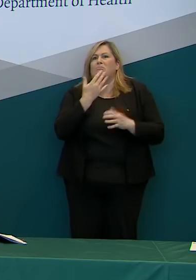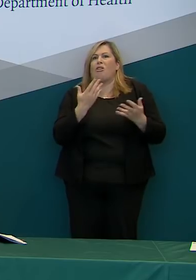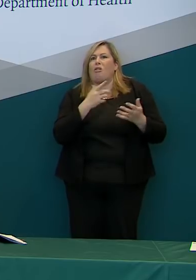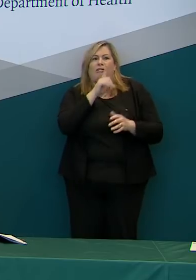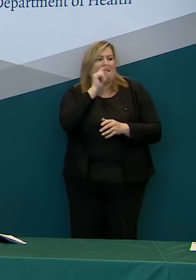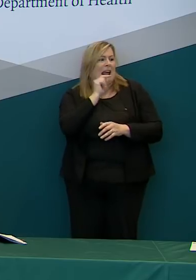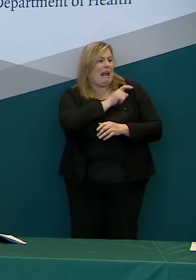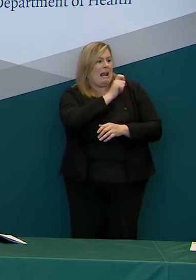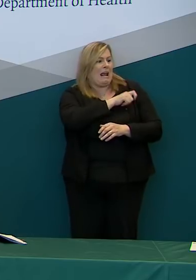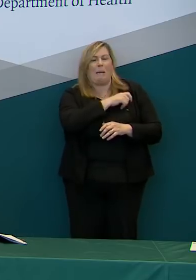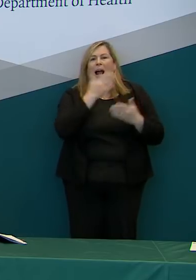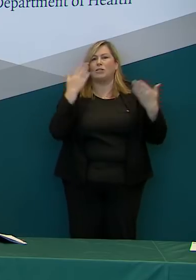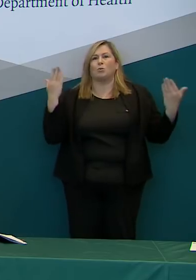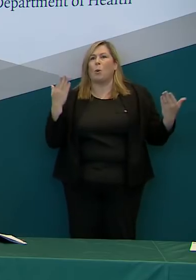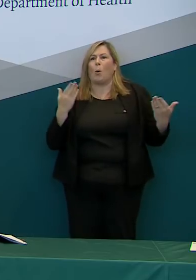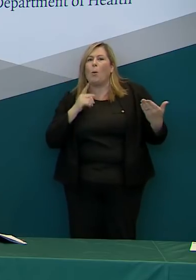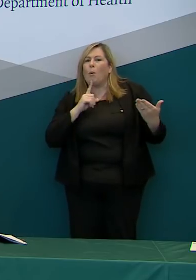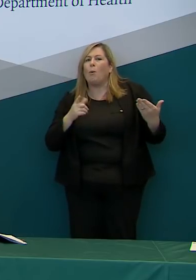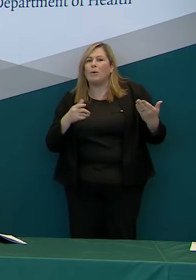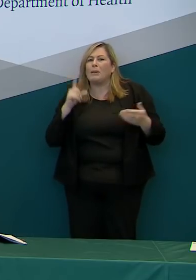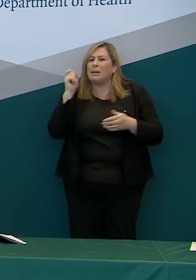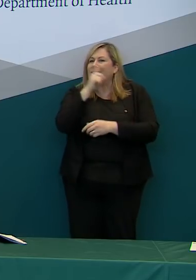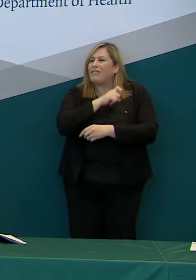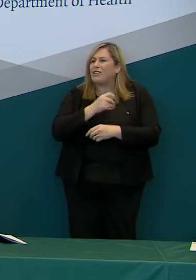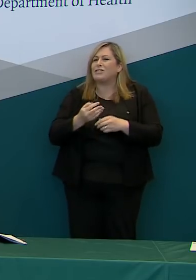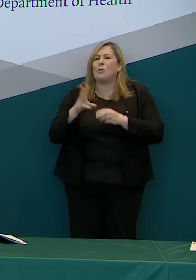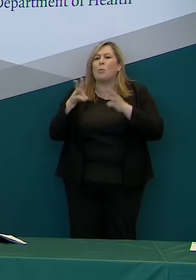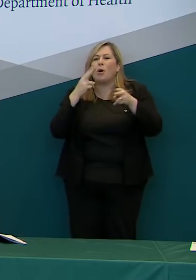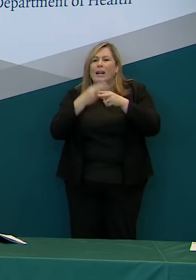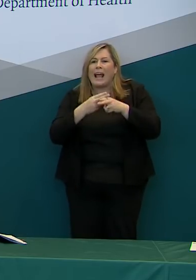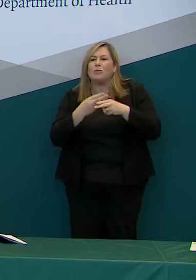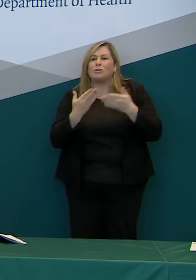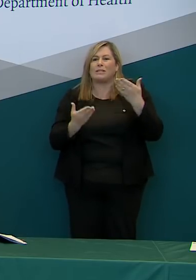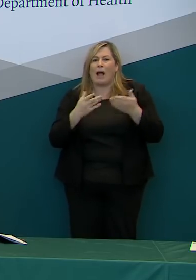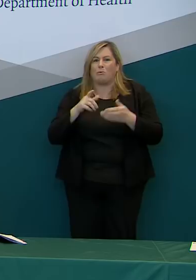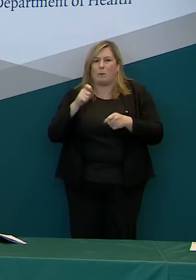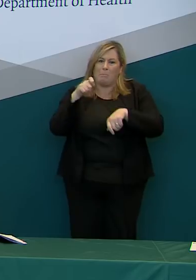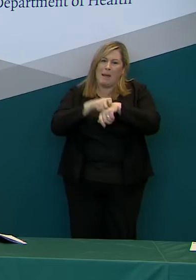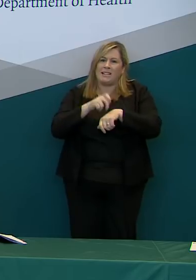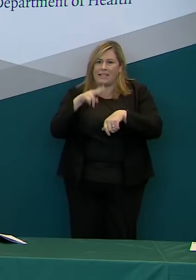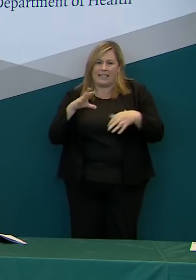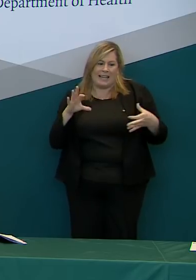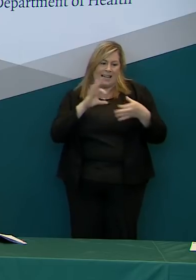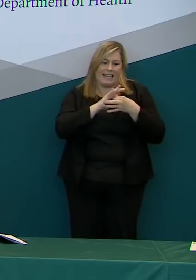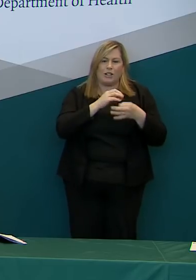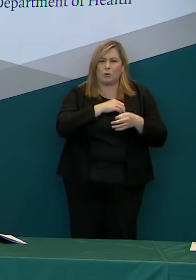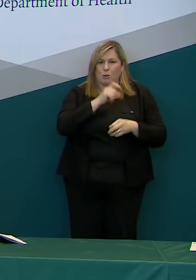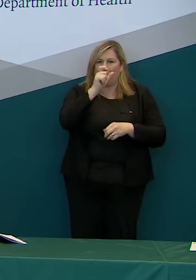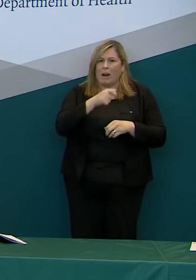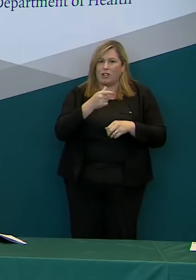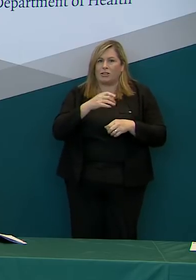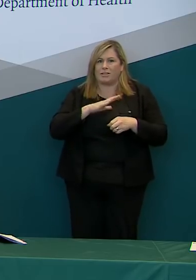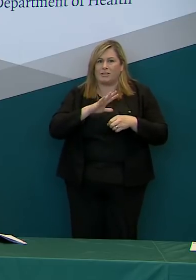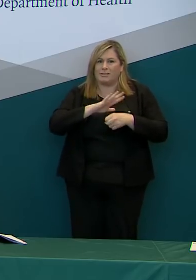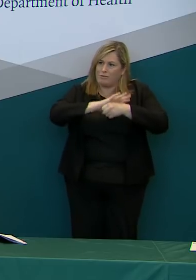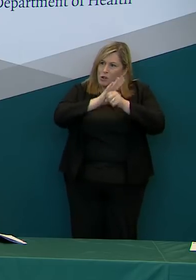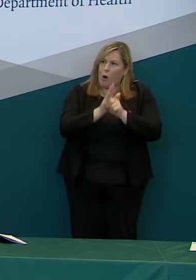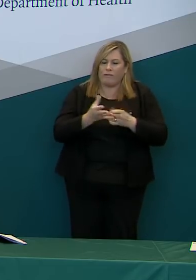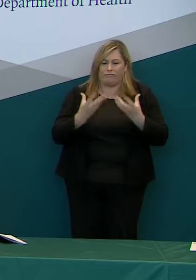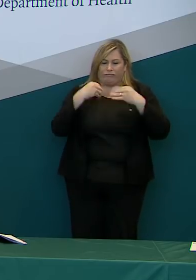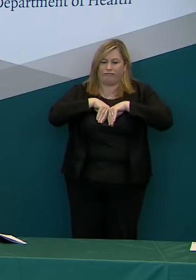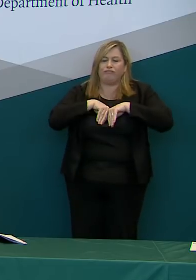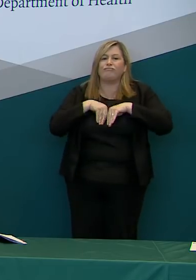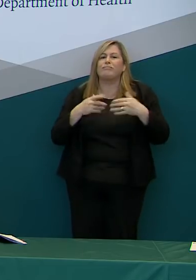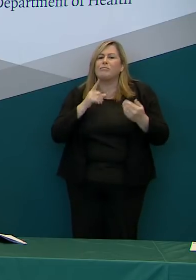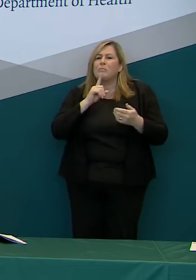those results take time to then track down how we can best get them back to the patient. But a lot of that will be automated in the coming weeks. But